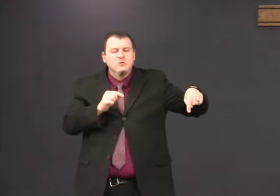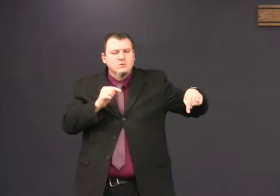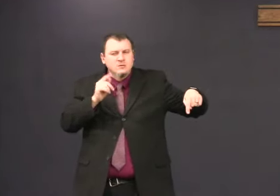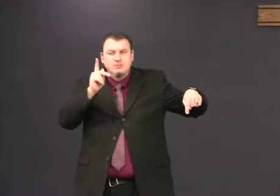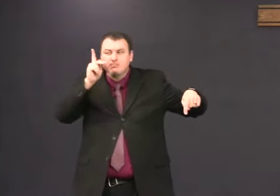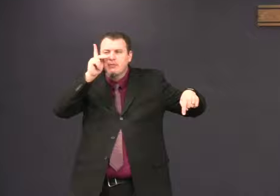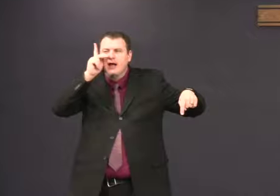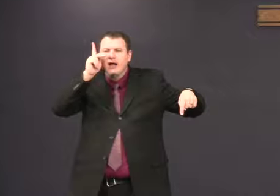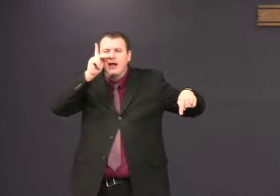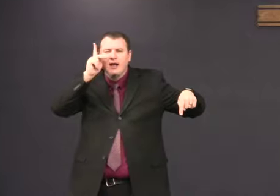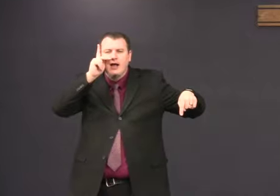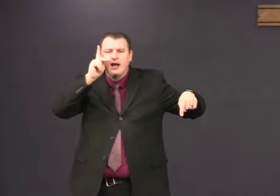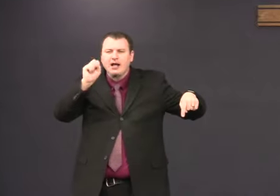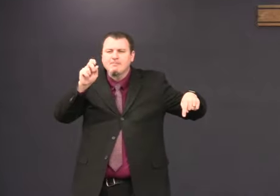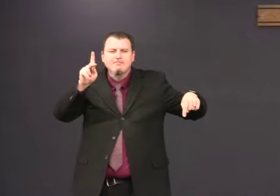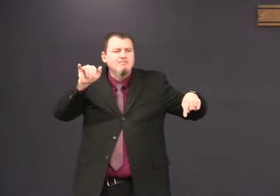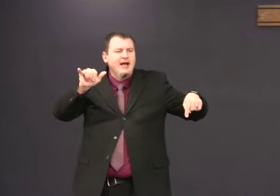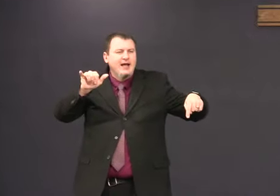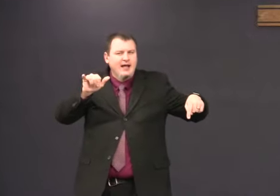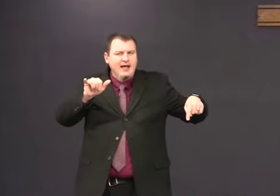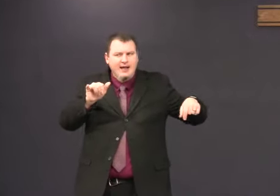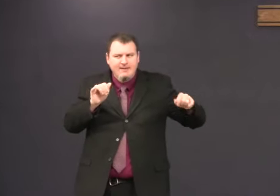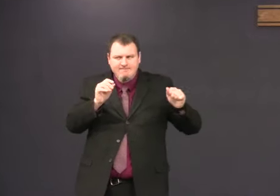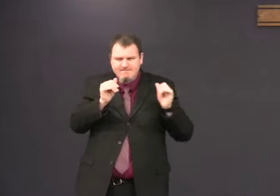and try to find someone on the inside.